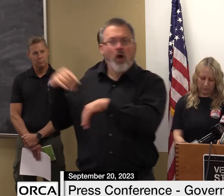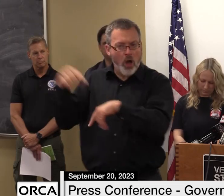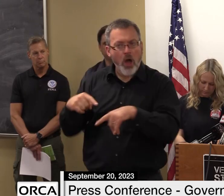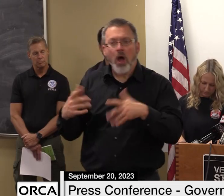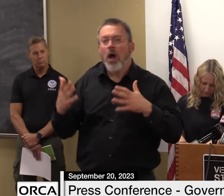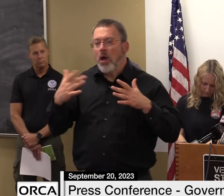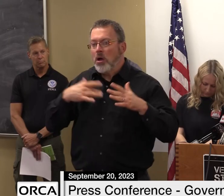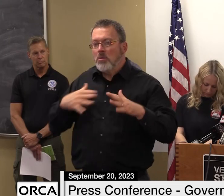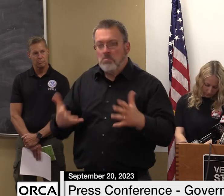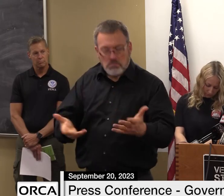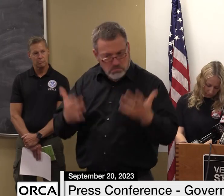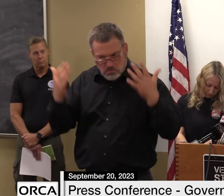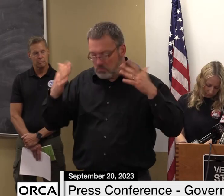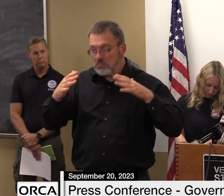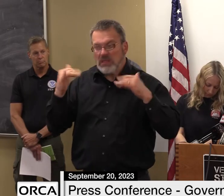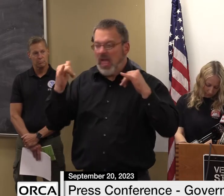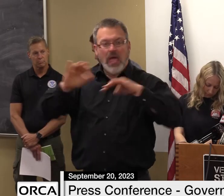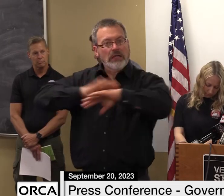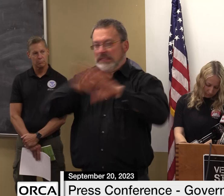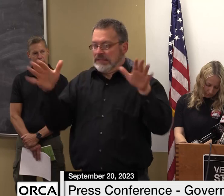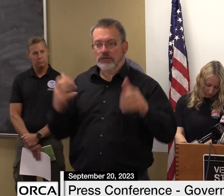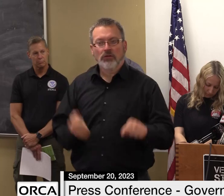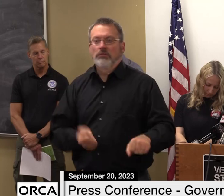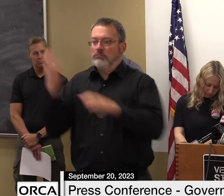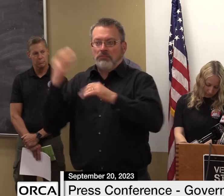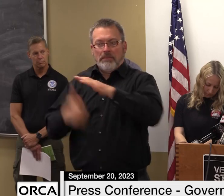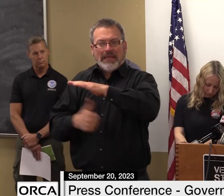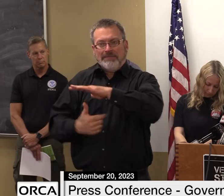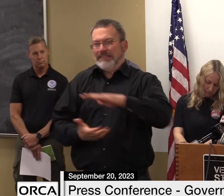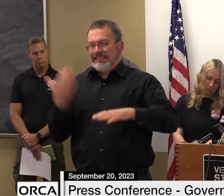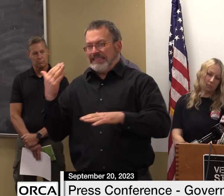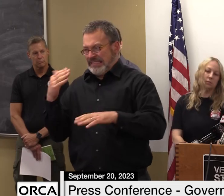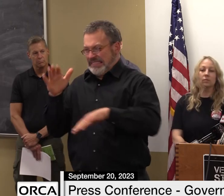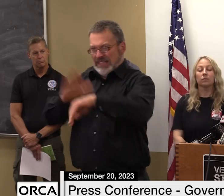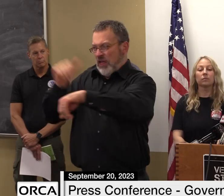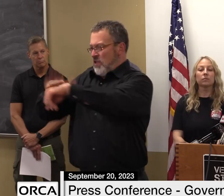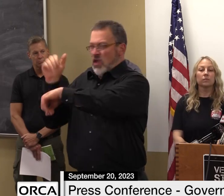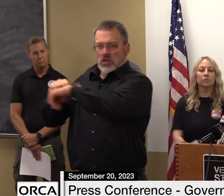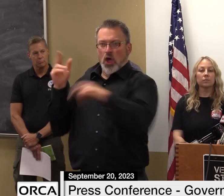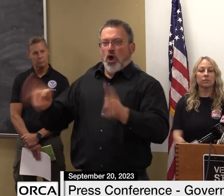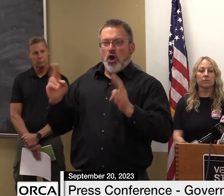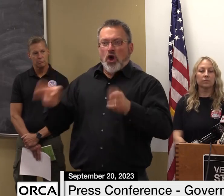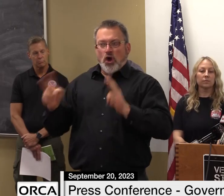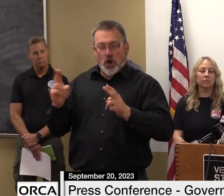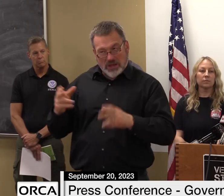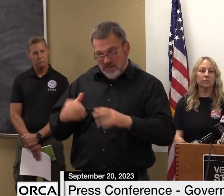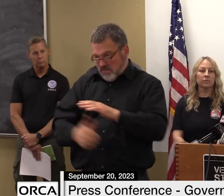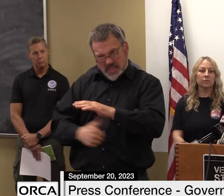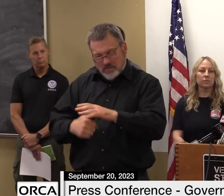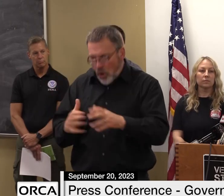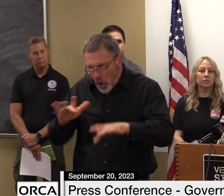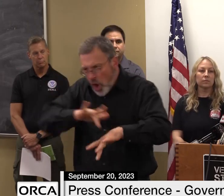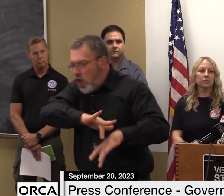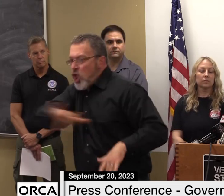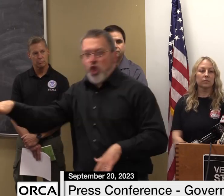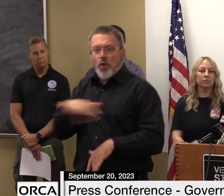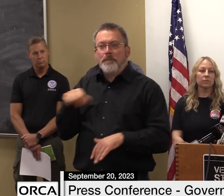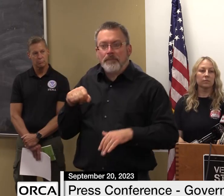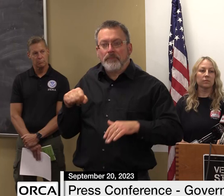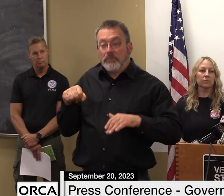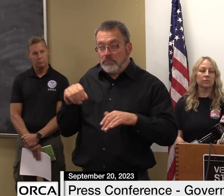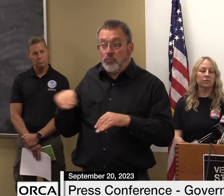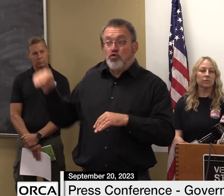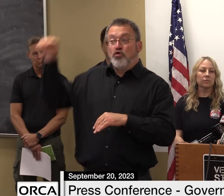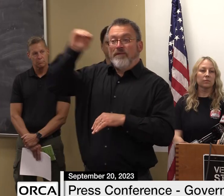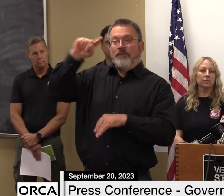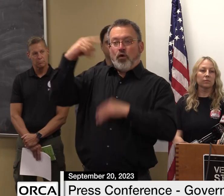time, and again, our friends and customers and coworkers came back to help move more items up to the main floor. This